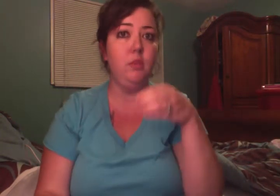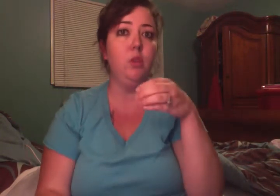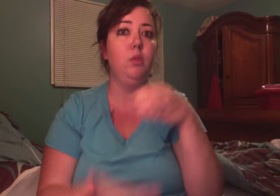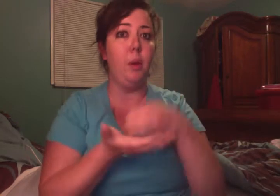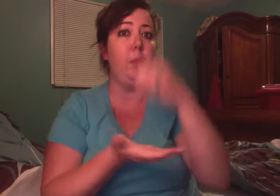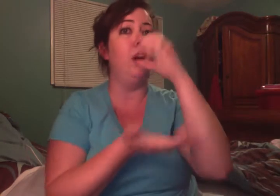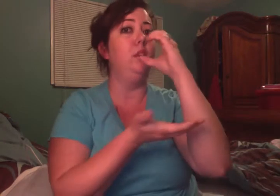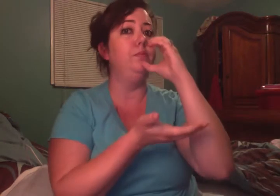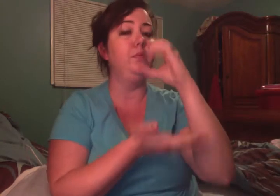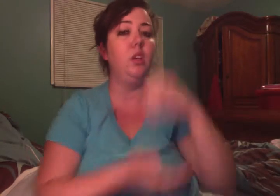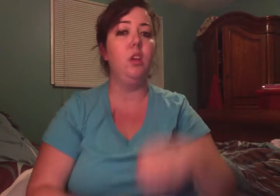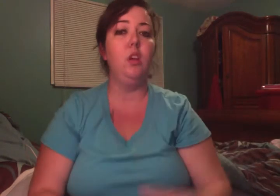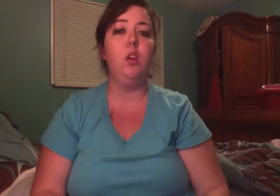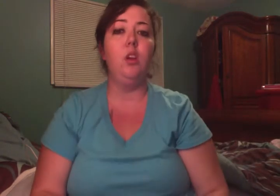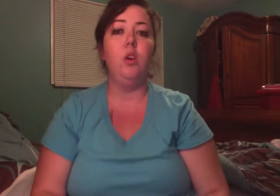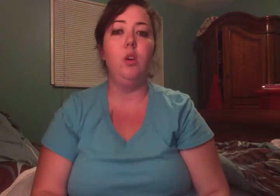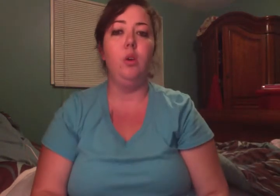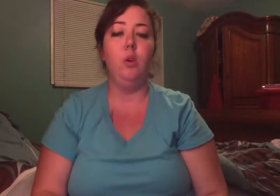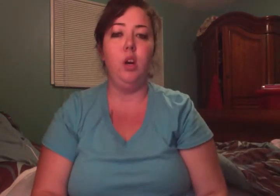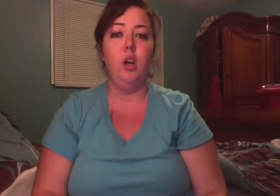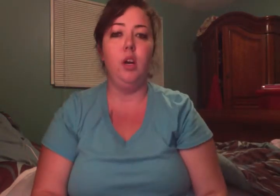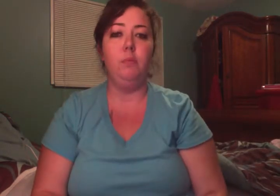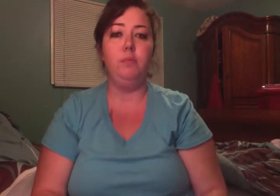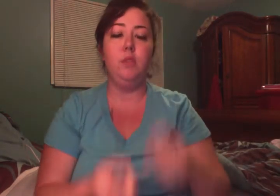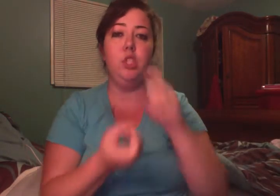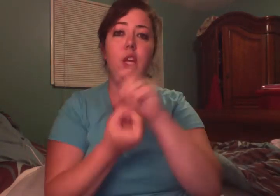the bottle, or change